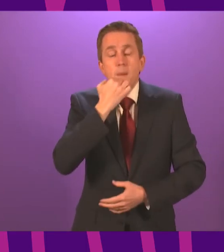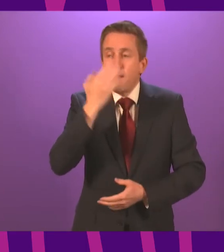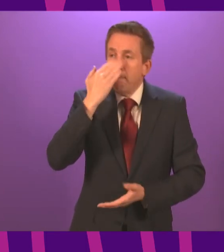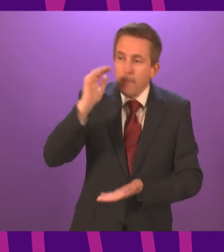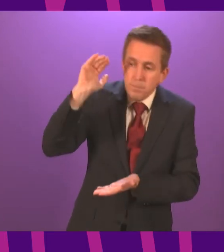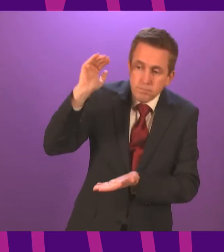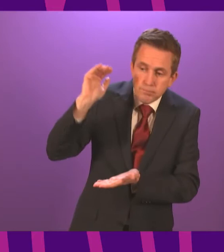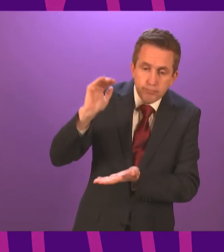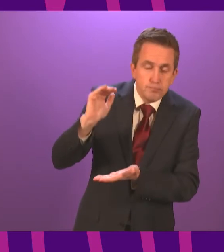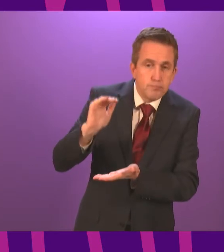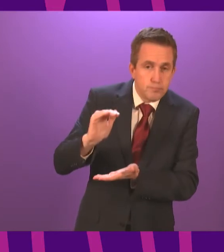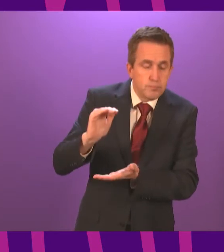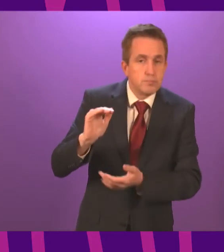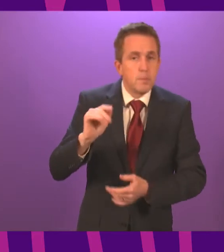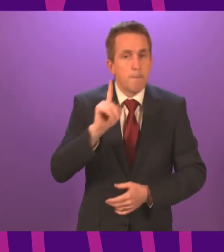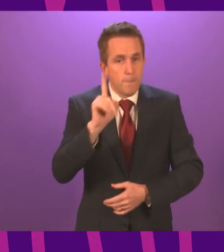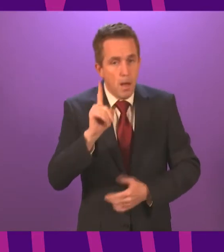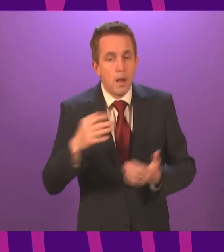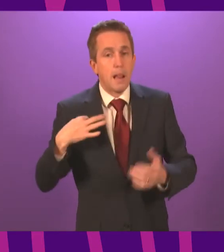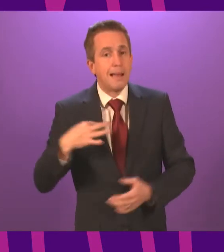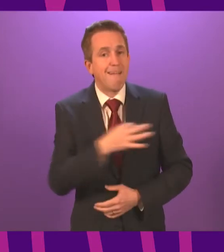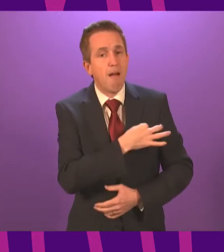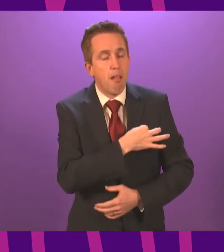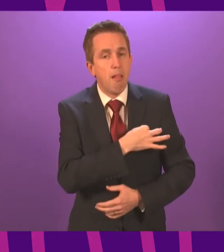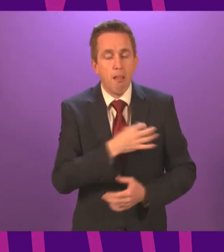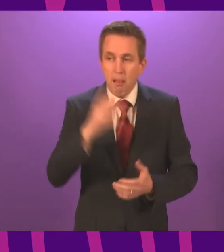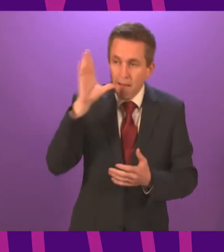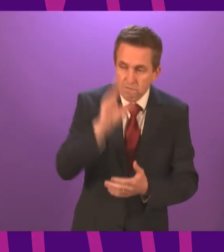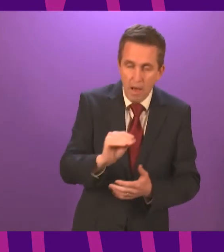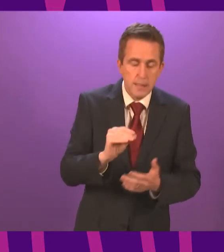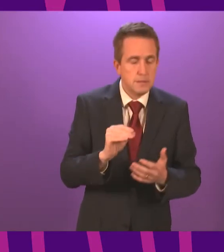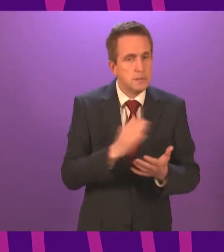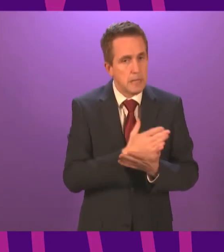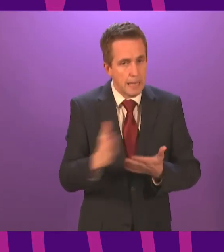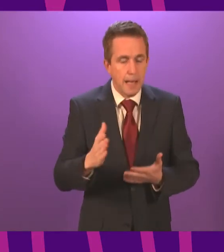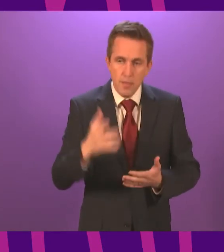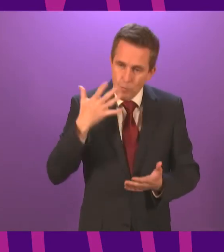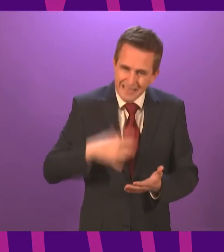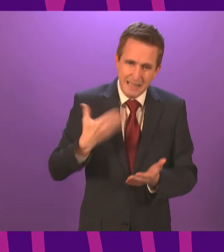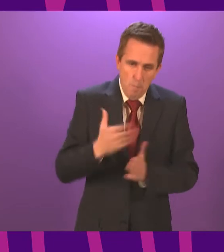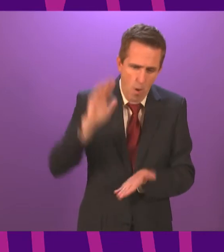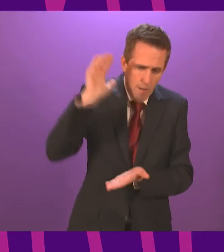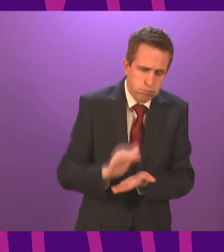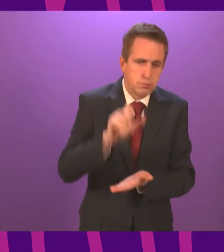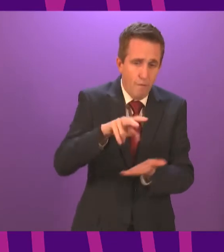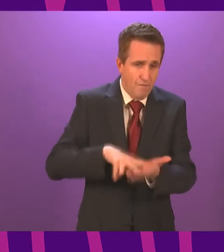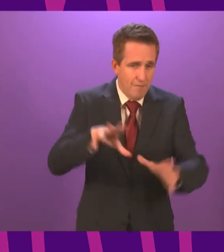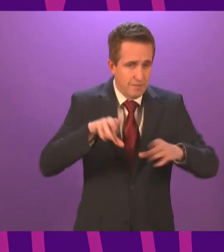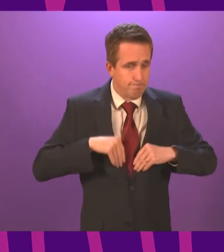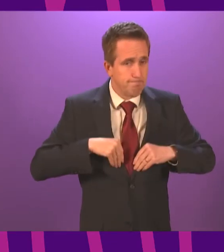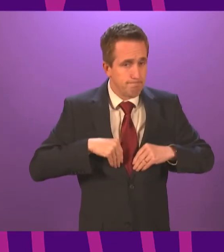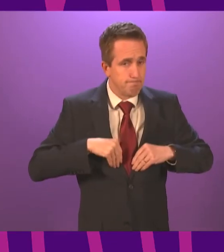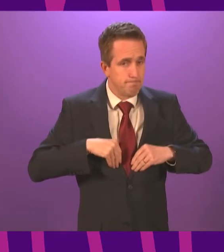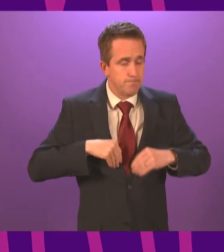why the clinical and public health advice was that there was a need to do more to drive the virus down. Of course, another reason for wanting to